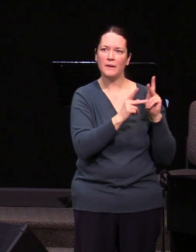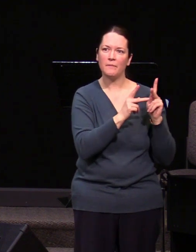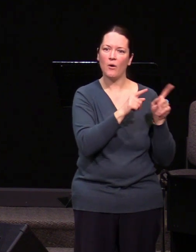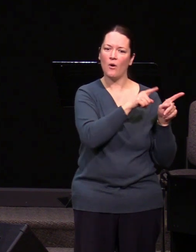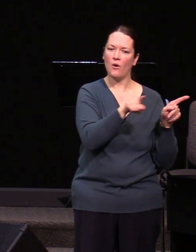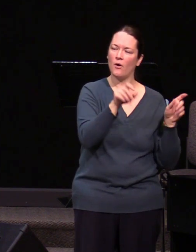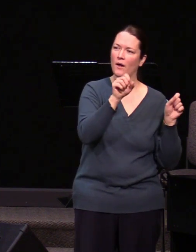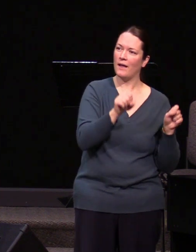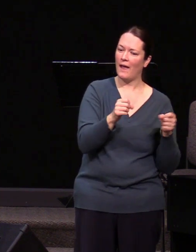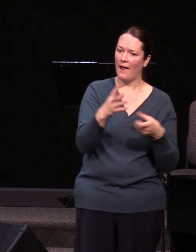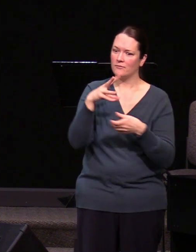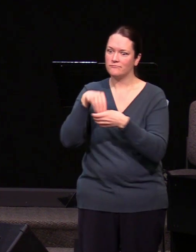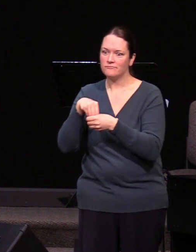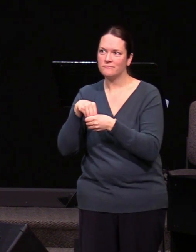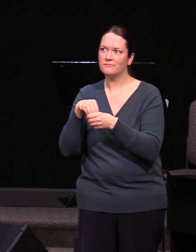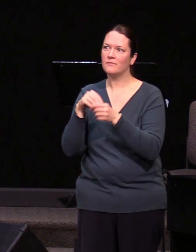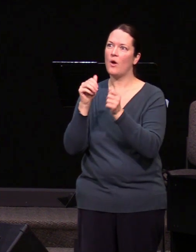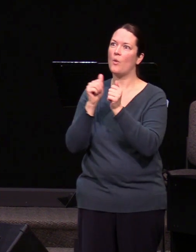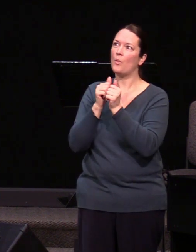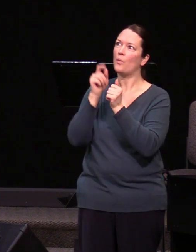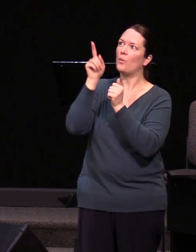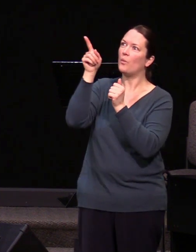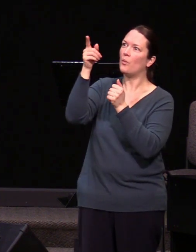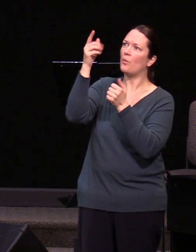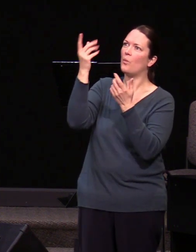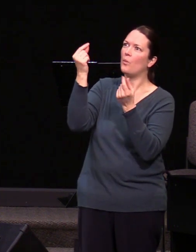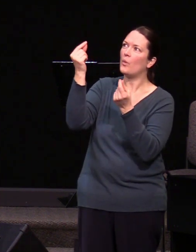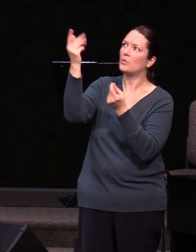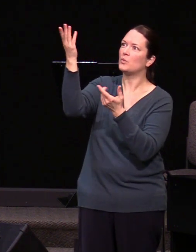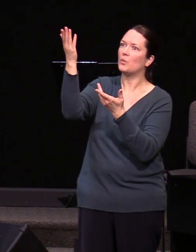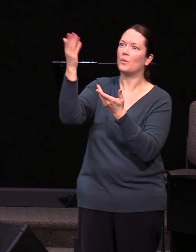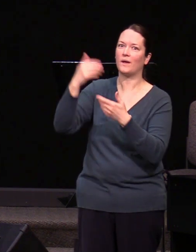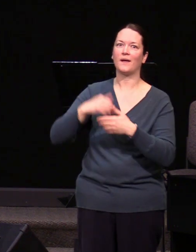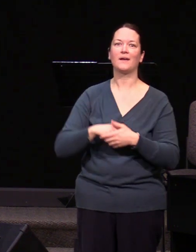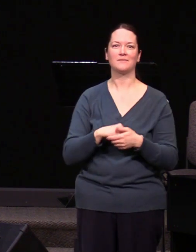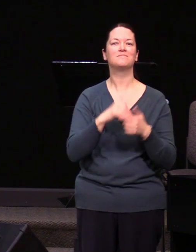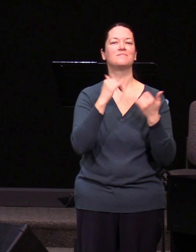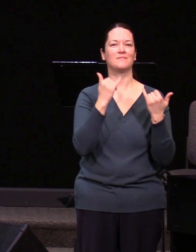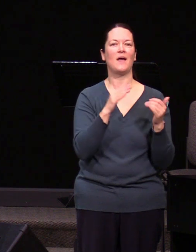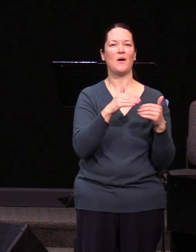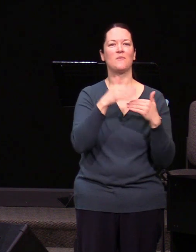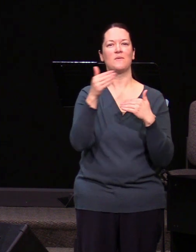in what God, what you are doing. Okay, you can continue here.